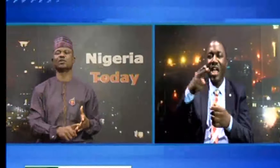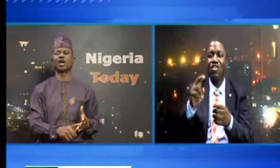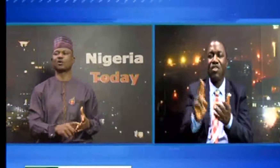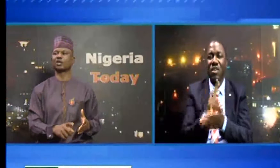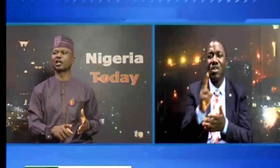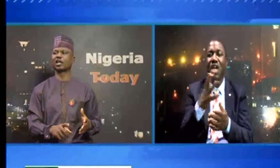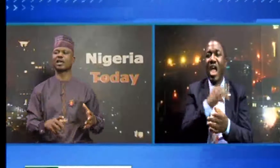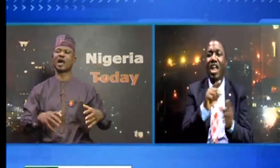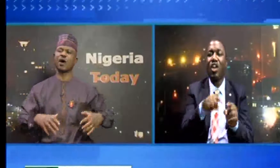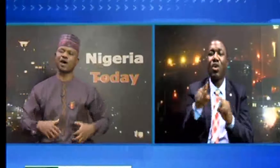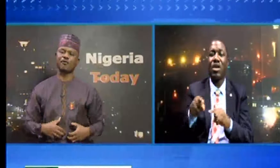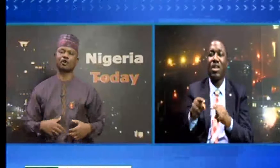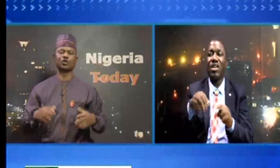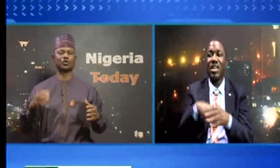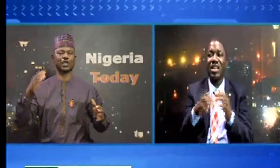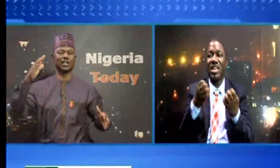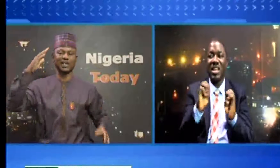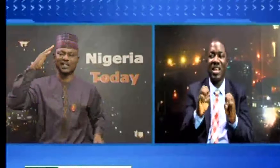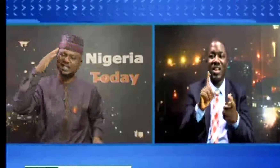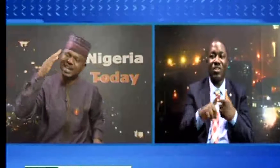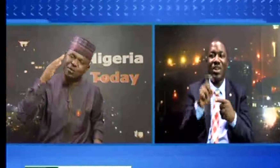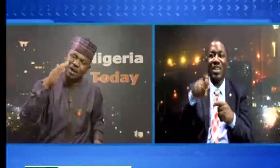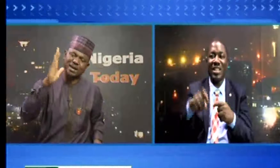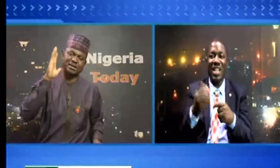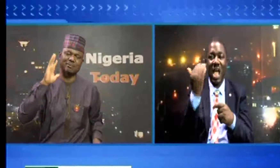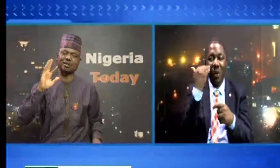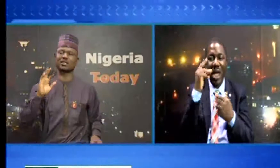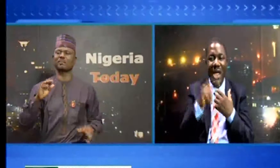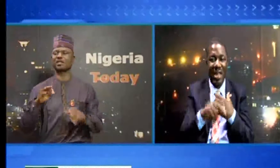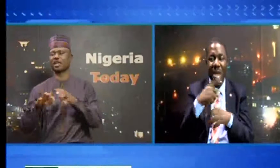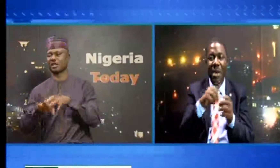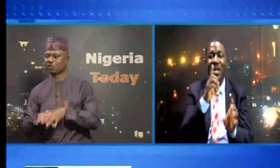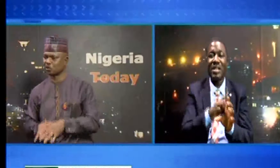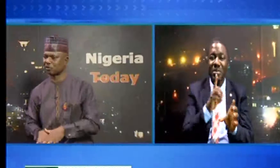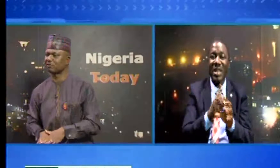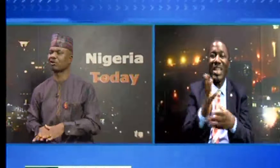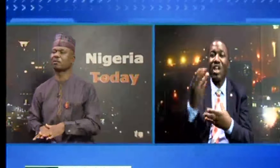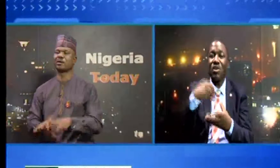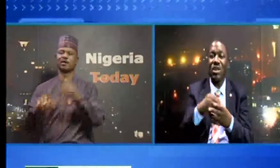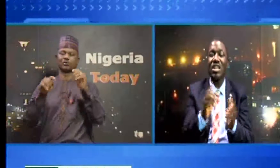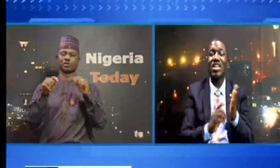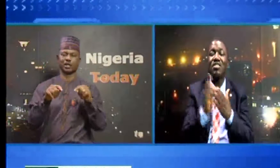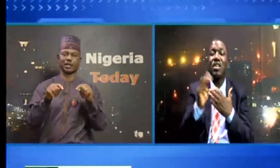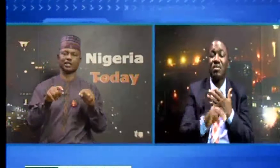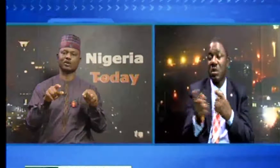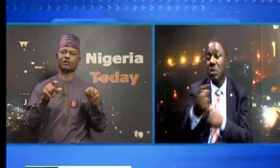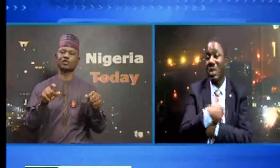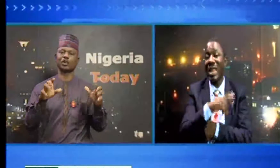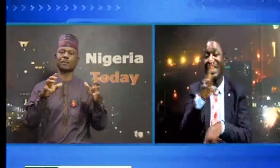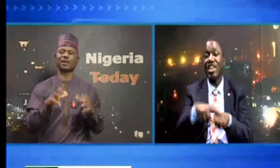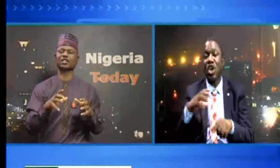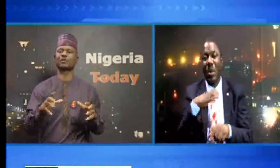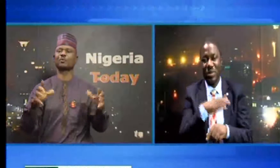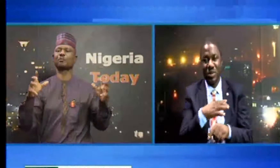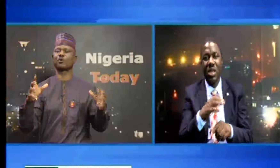institutions. Accordingly, in our effort to create the necessary awareness about disability and inclusive development, today the National Commission,